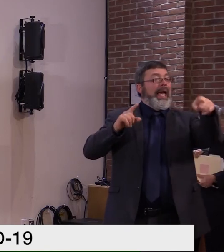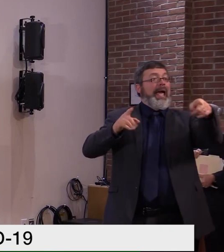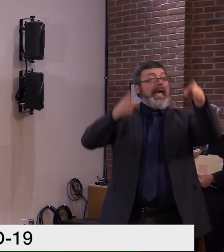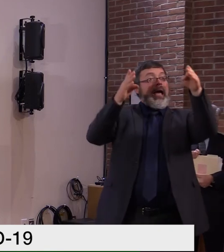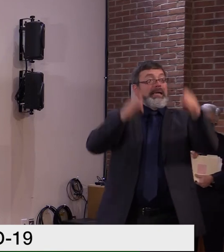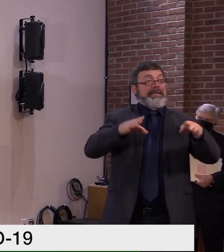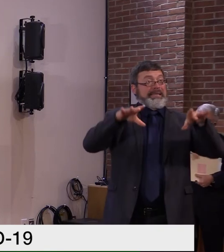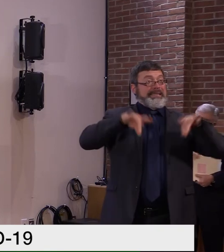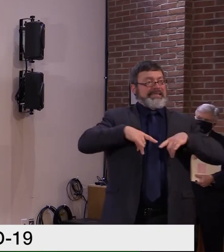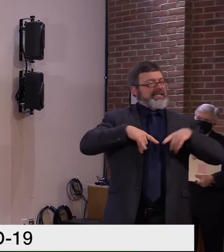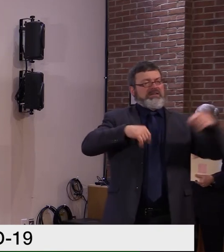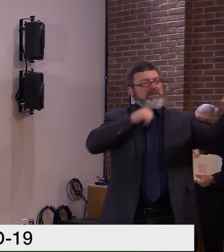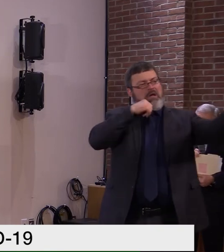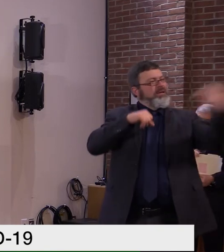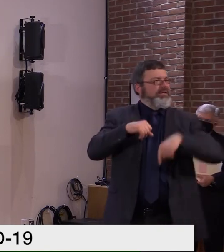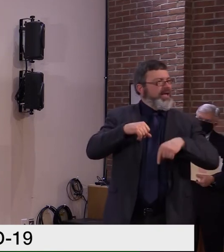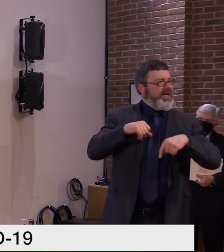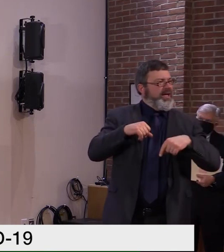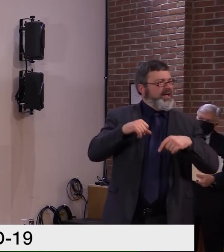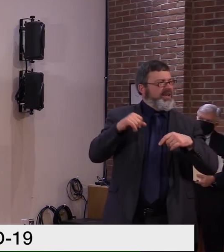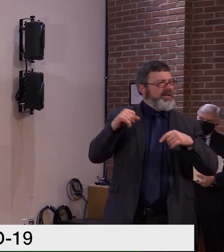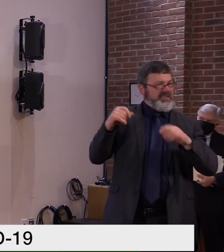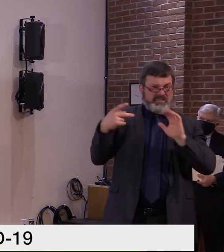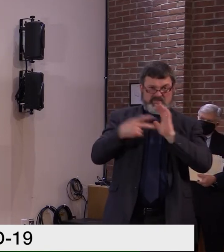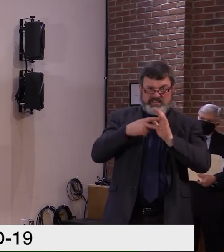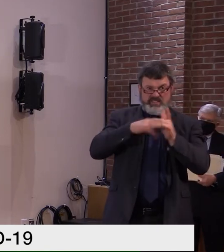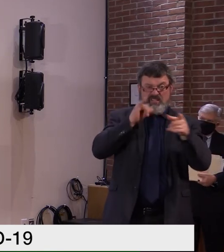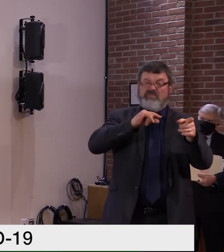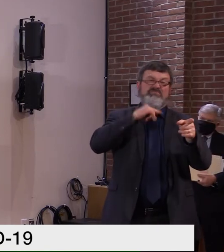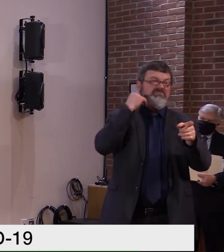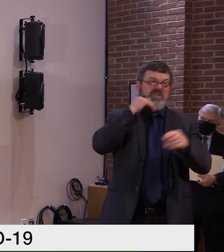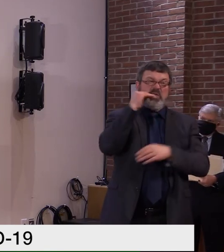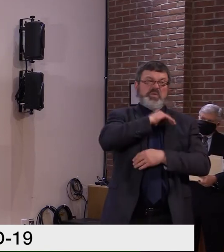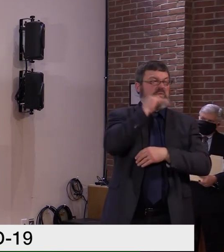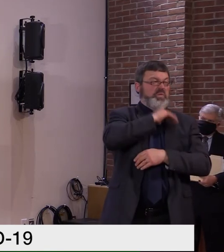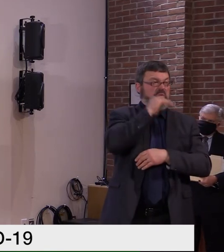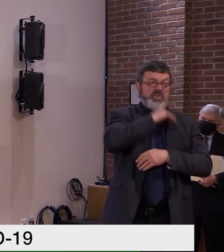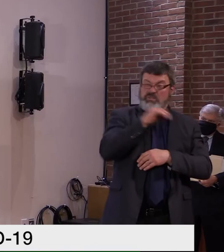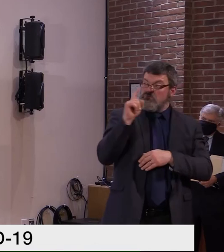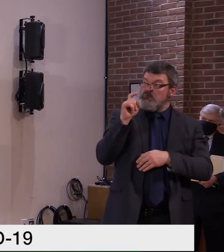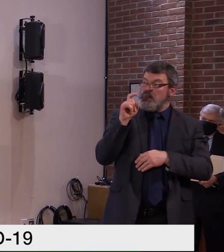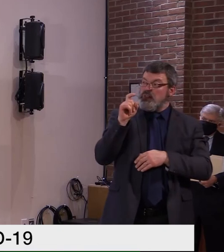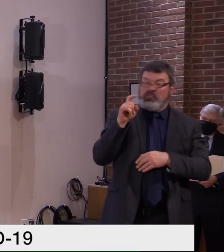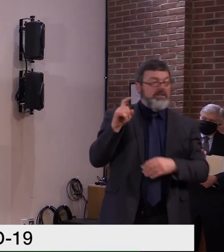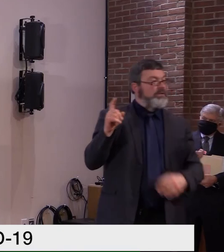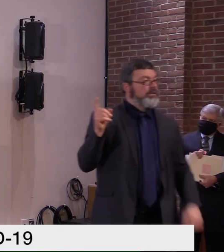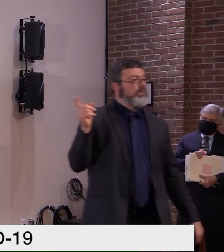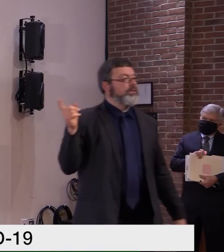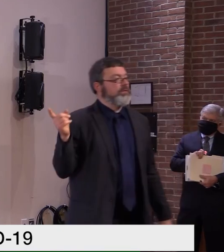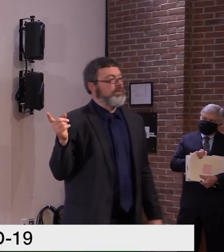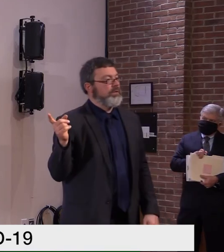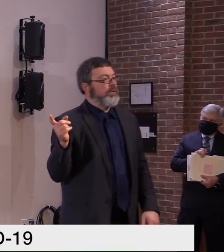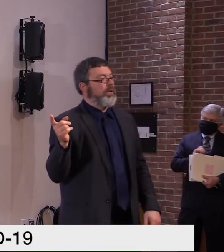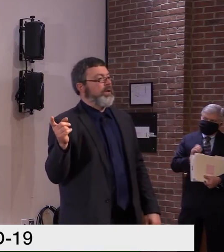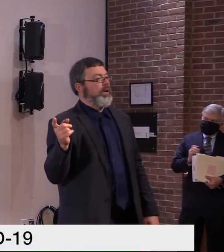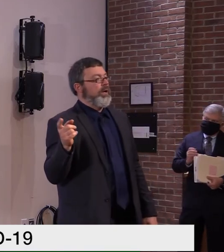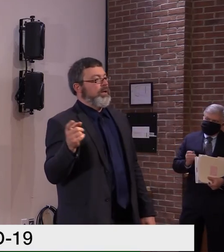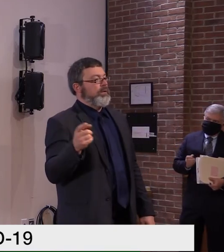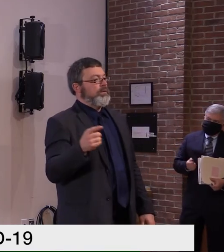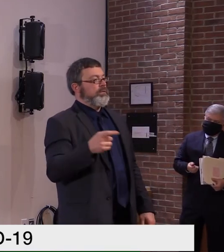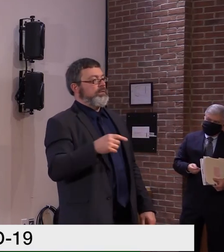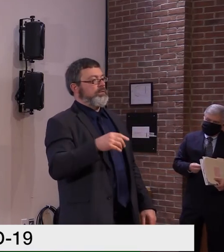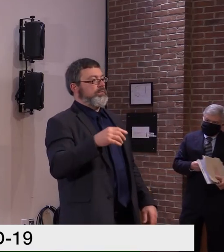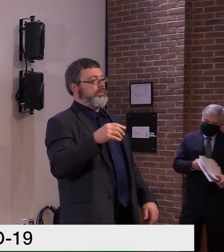That is contrary to your understanding of the situation in its entirety. Both of those are contrary to my understanding